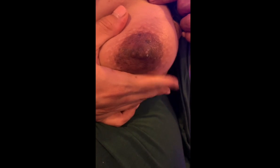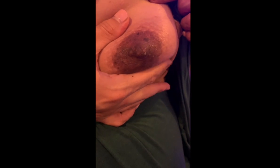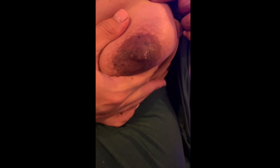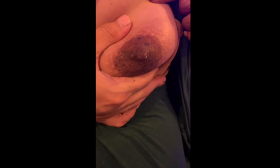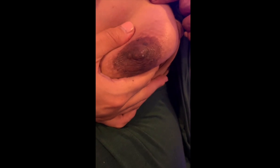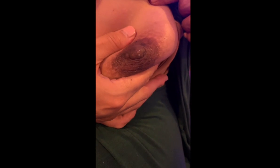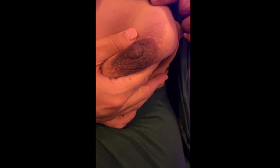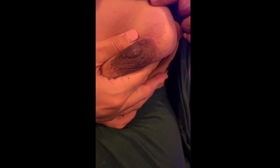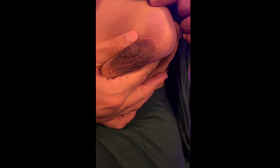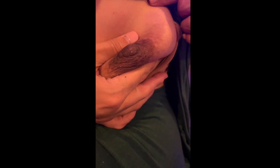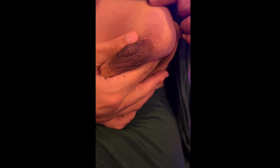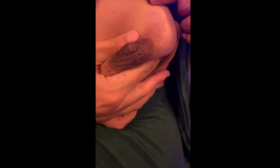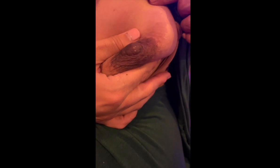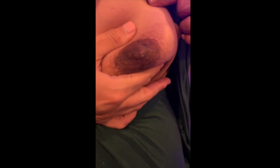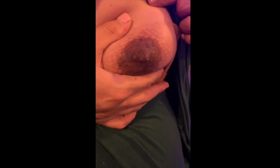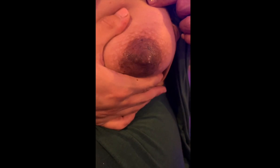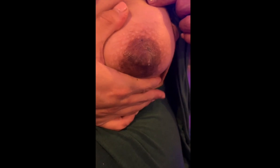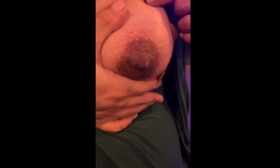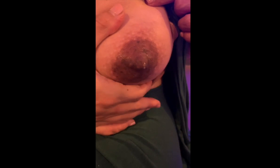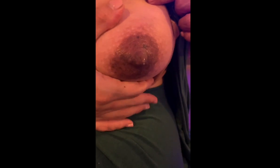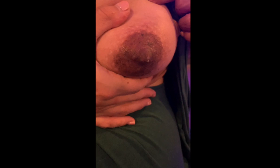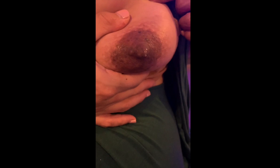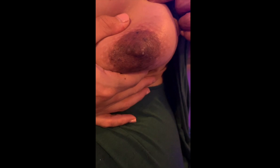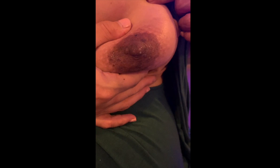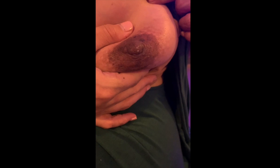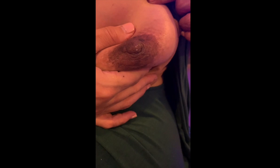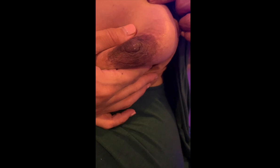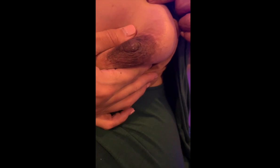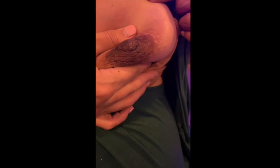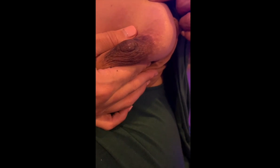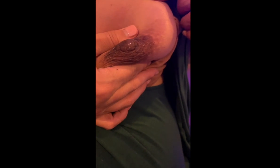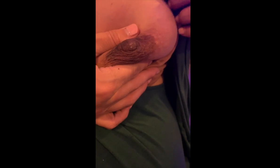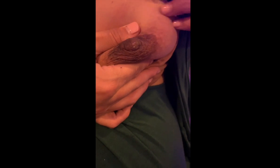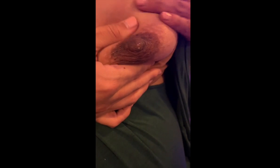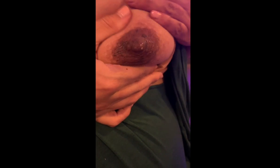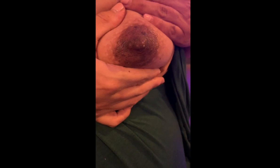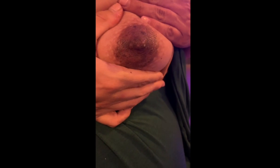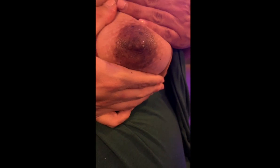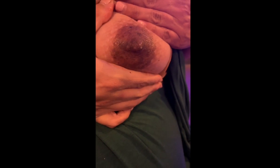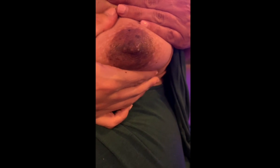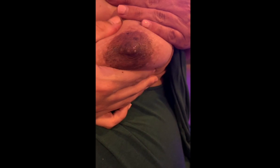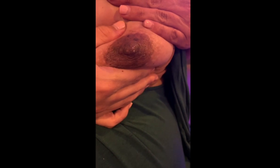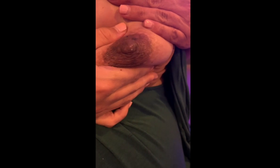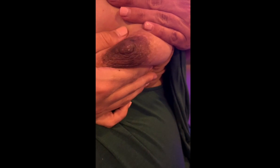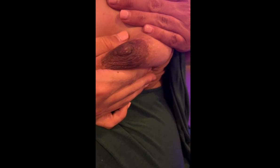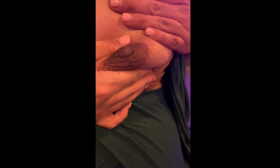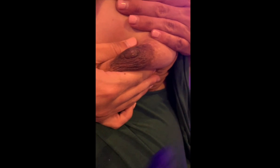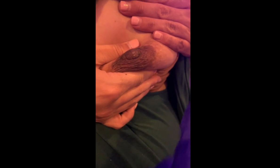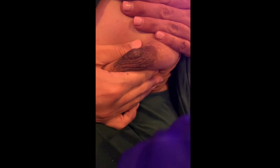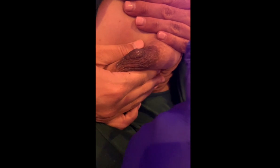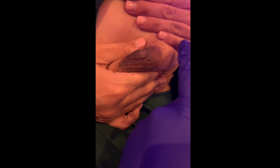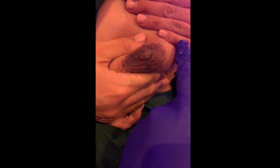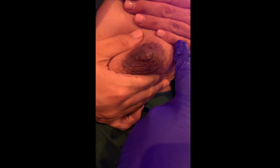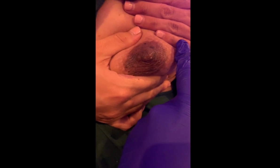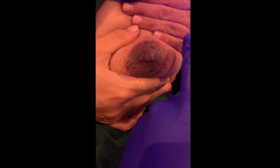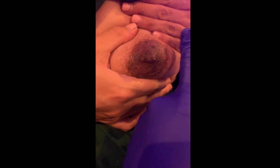nipple. But the more you express and the more you move your hands, the more and the faster you'll see that come. And I like